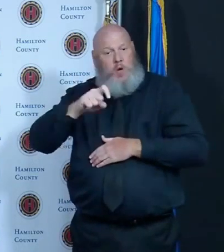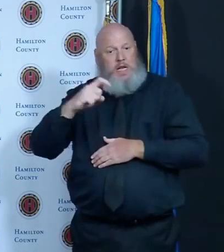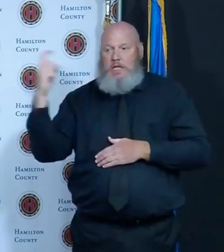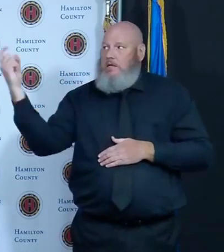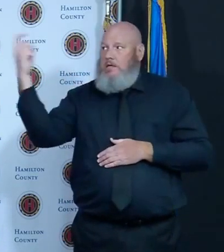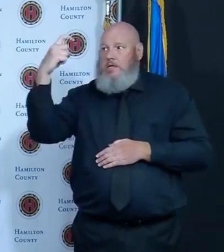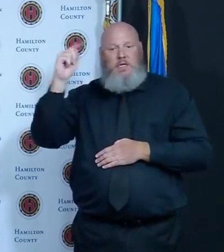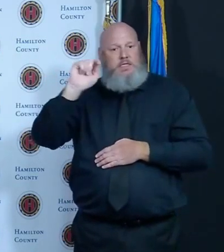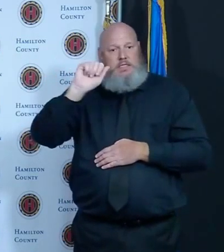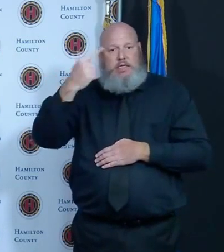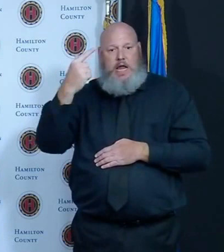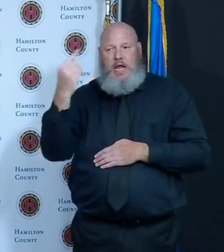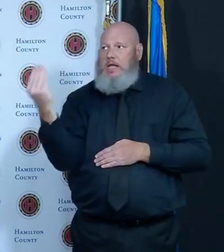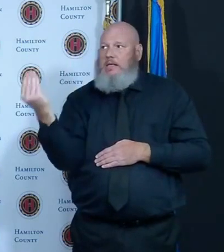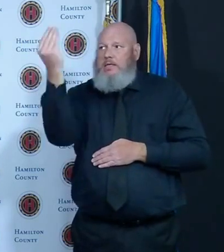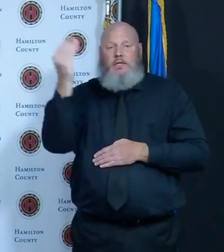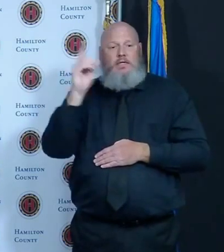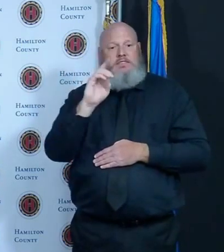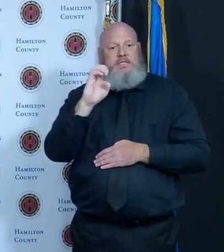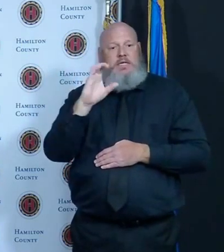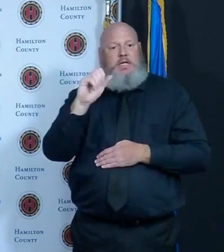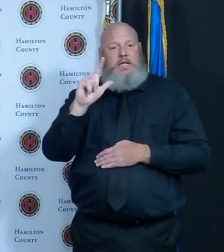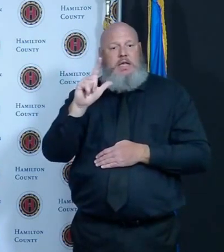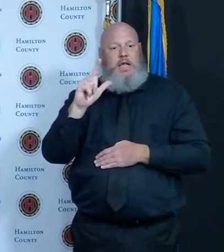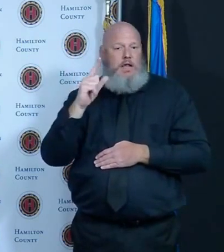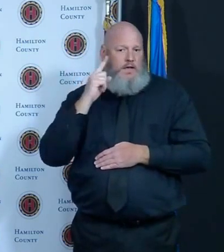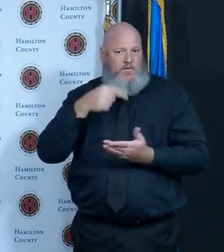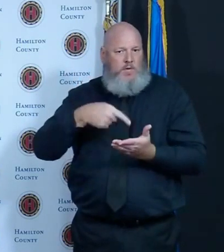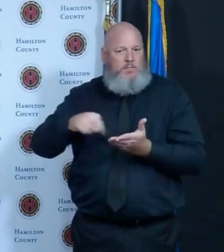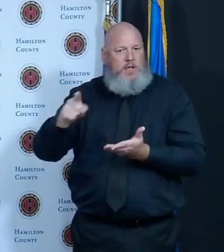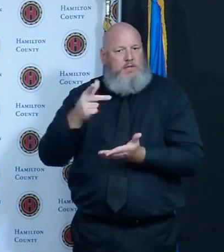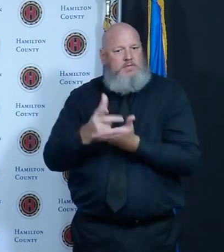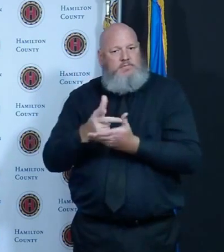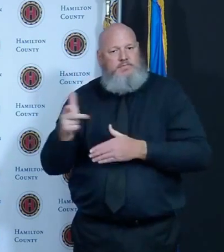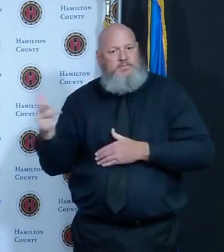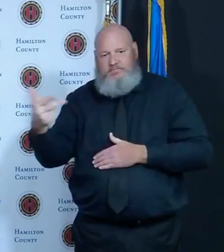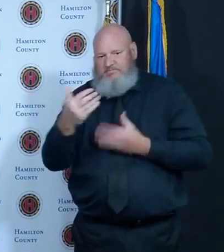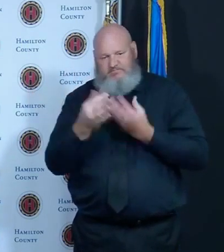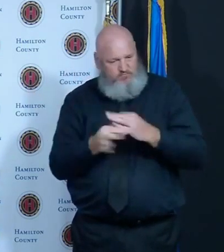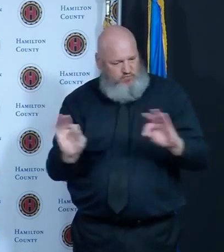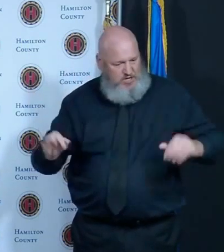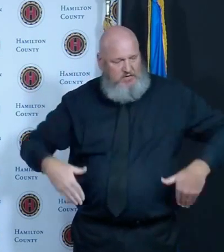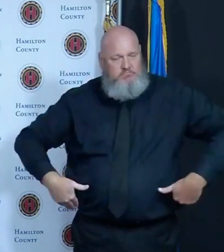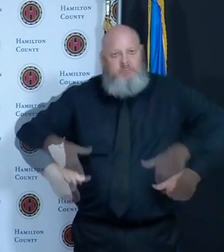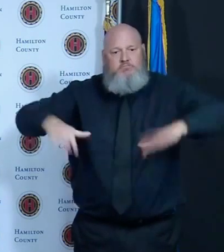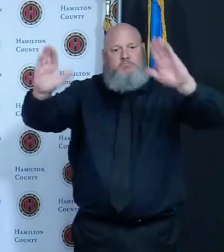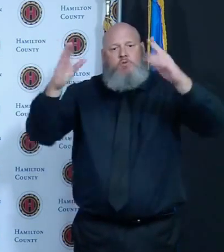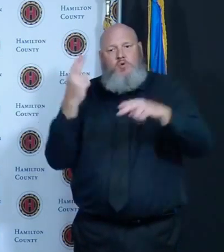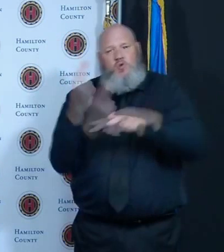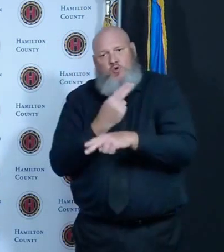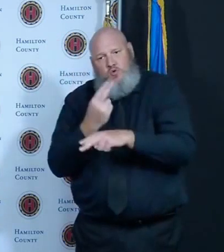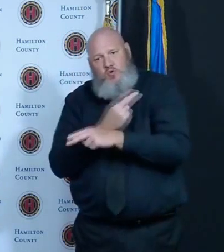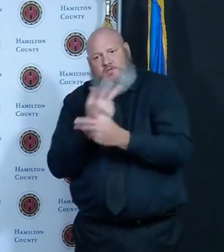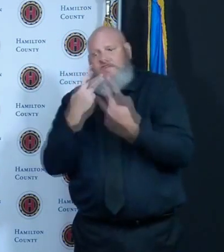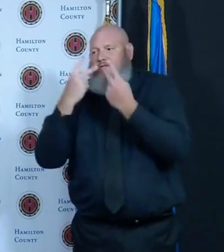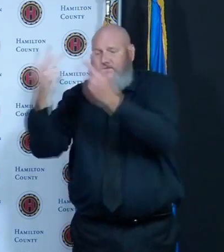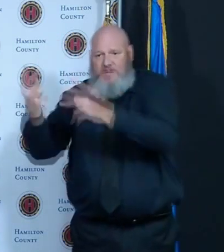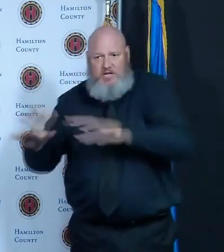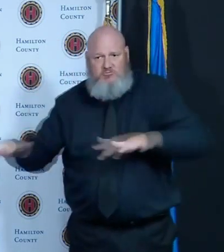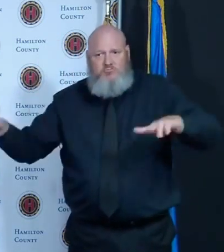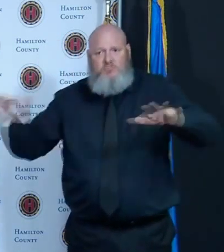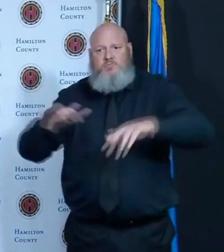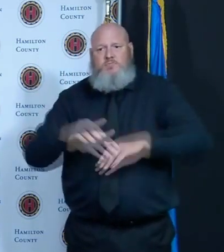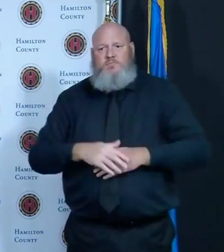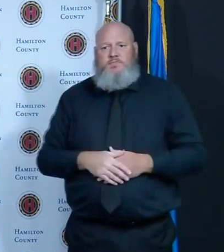great time to think about going to a park that maybe you have never been to before or haven't visited in a while. I went out to Mount Airy a couple